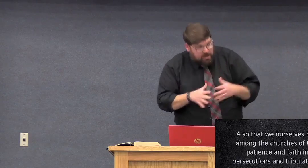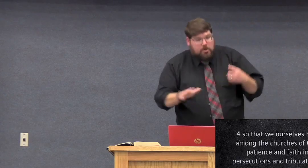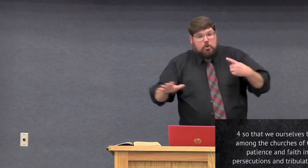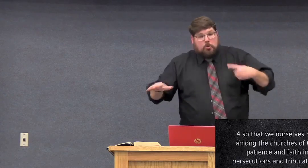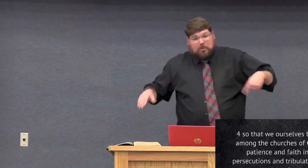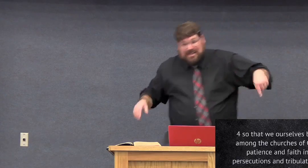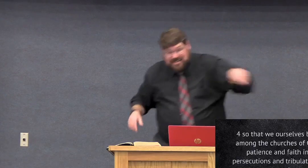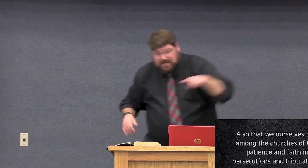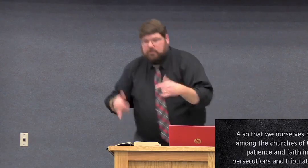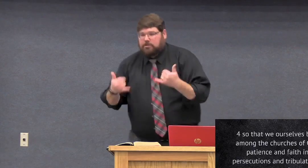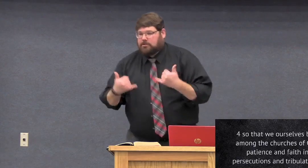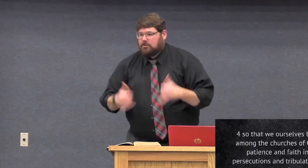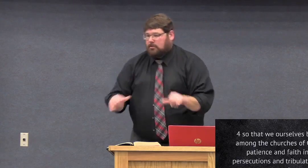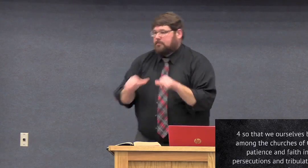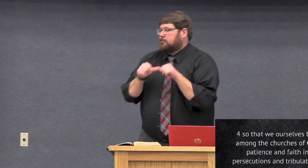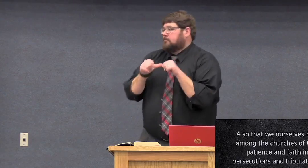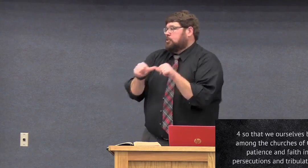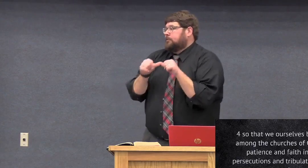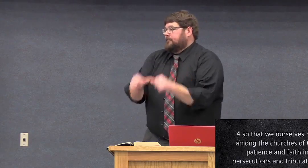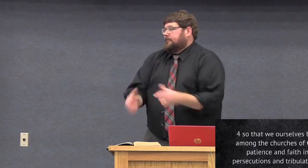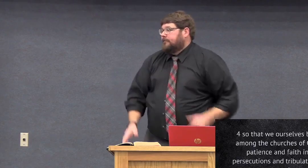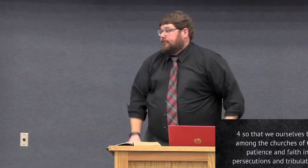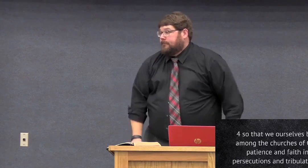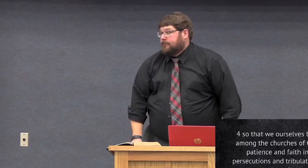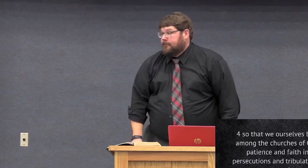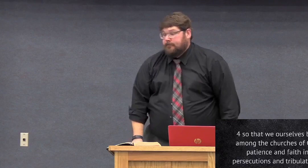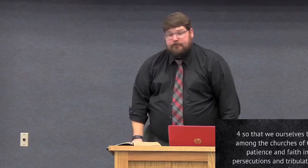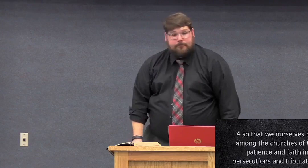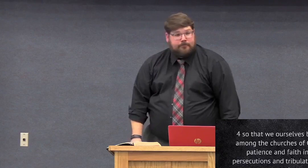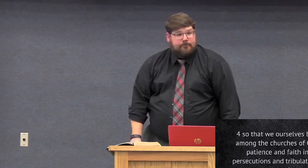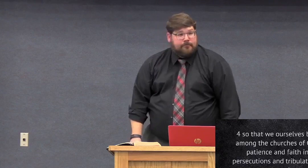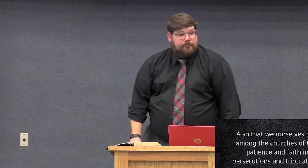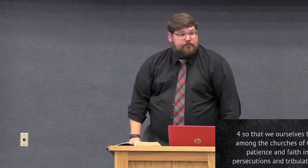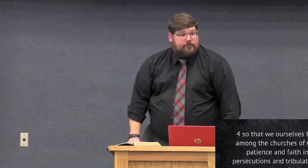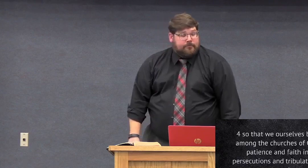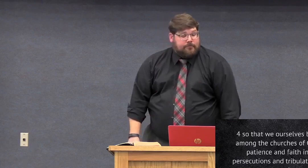If persecution were ever to come to America, persevere.